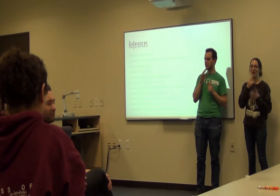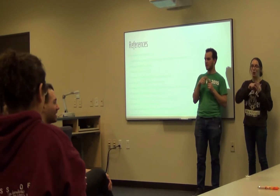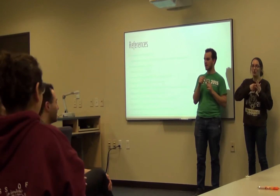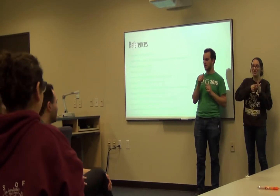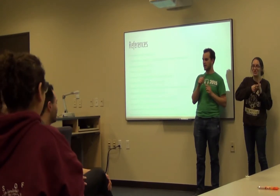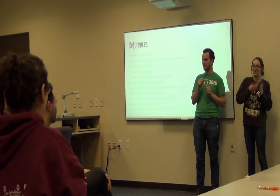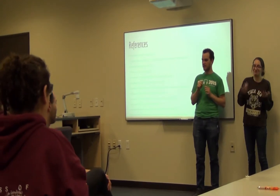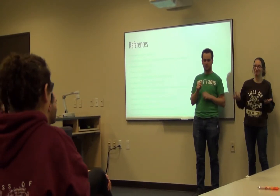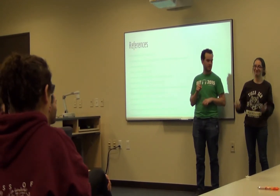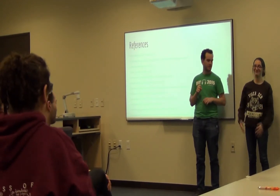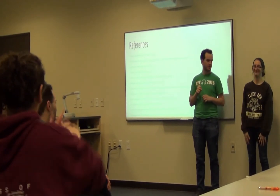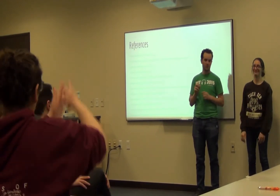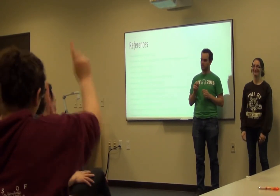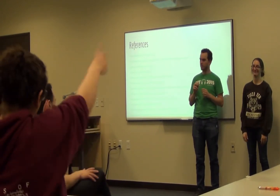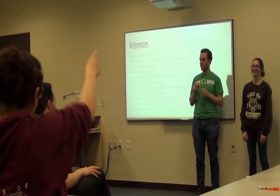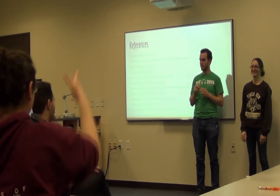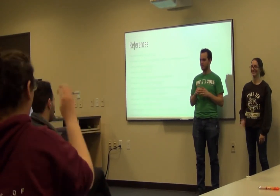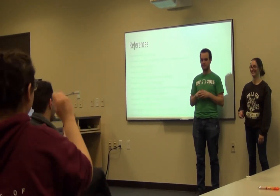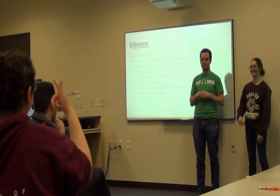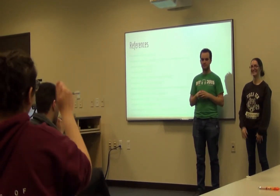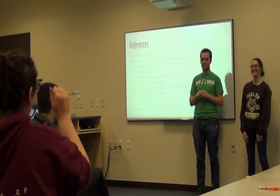meh. Yeah, I'm sure most people prefer the original.